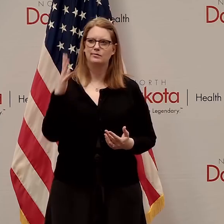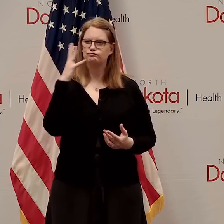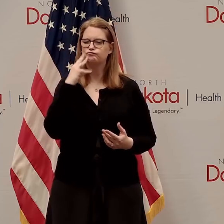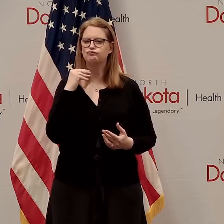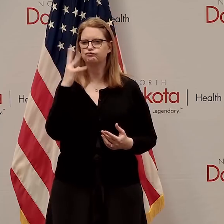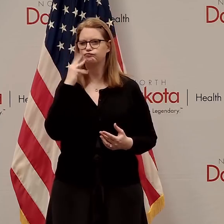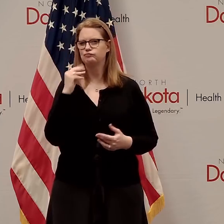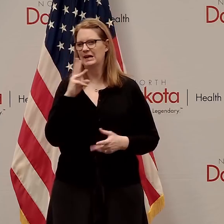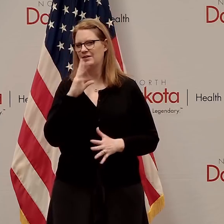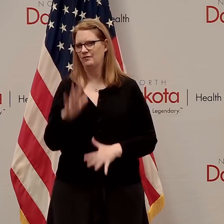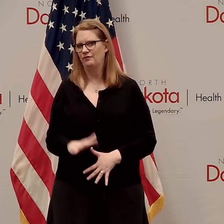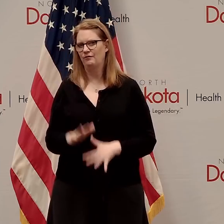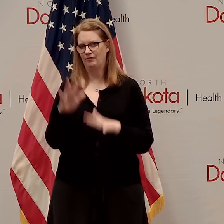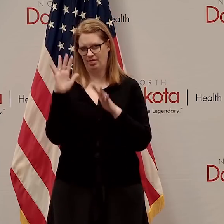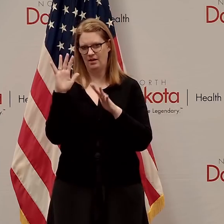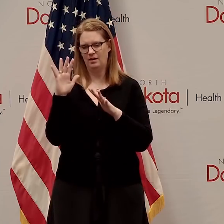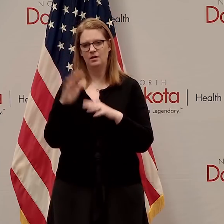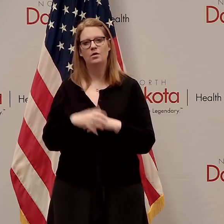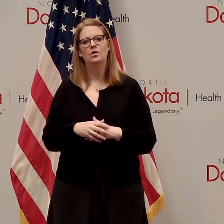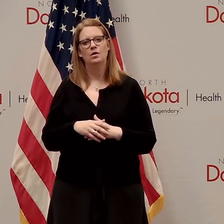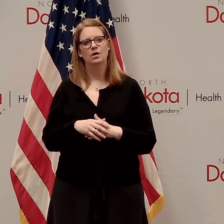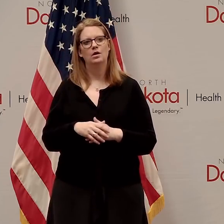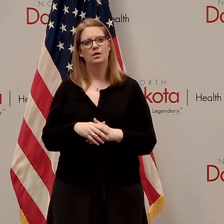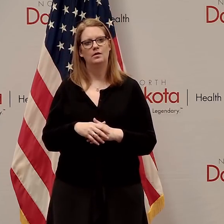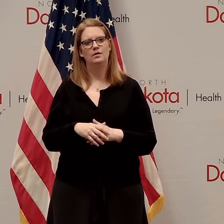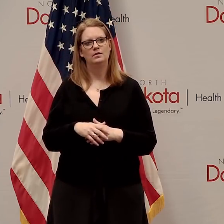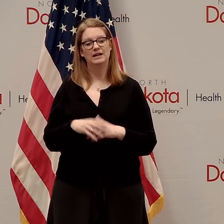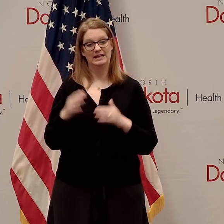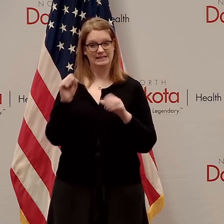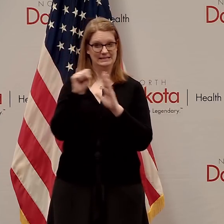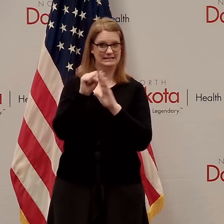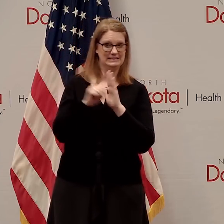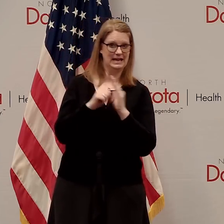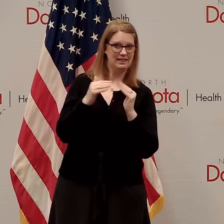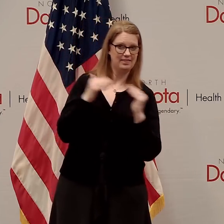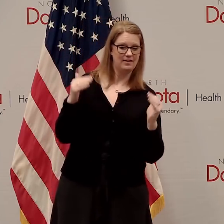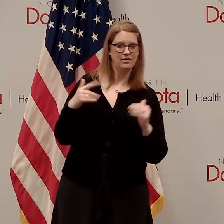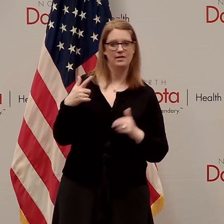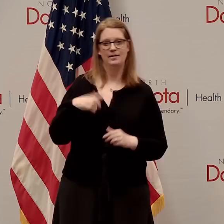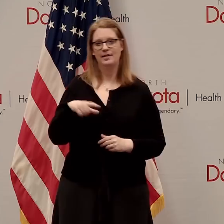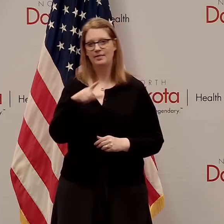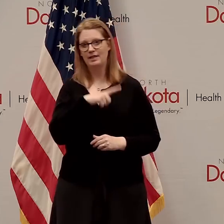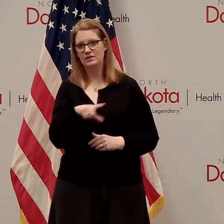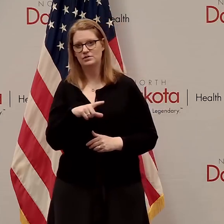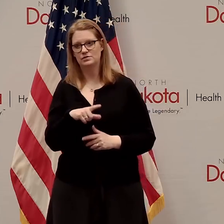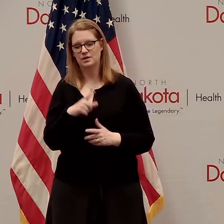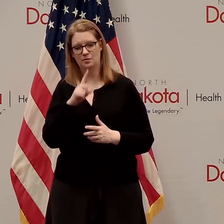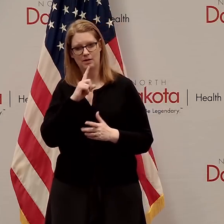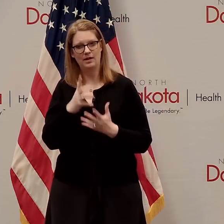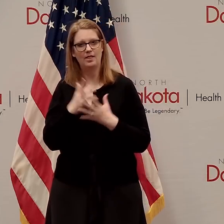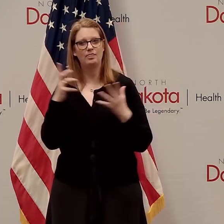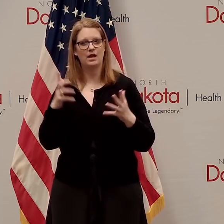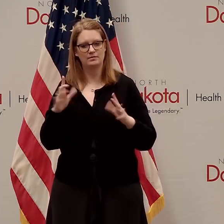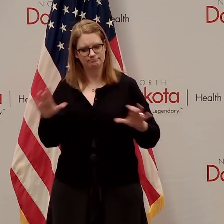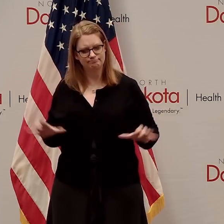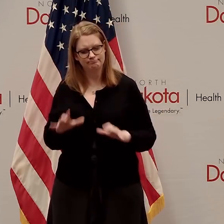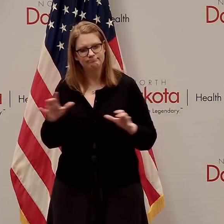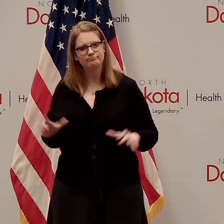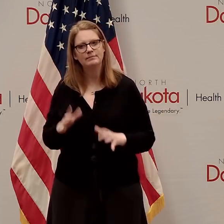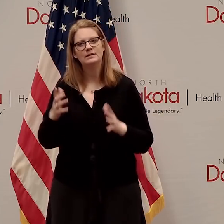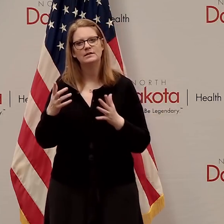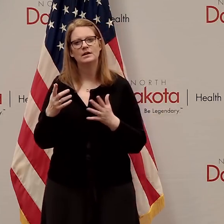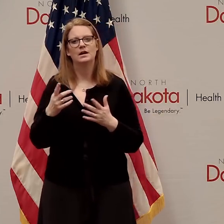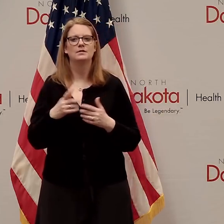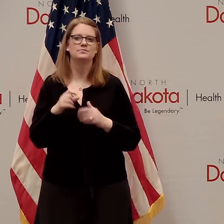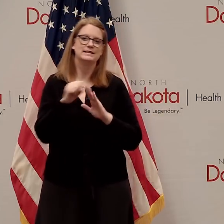with, and that's why we continue to work at the state level. The legislature's taken strong action in recent years, the State Water